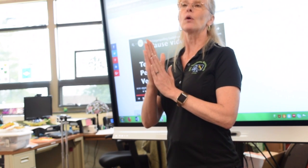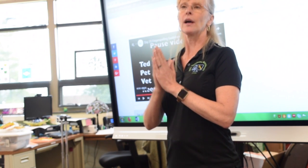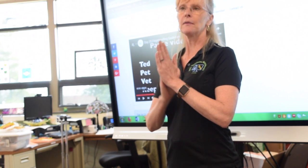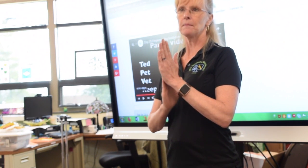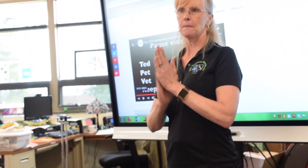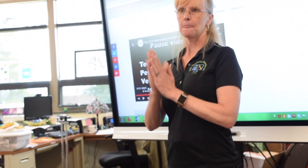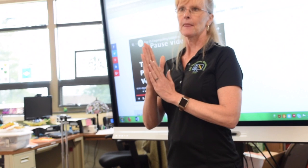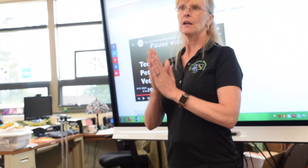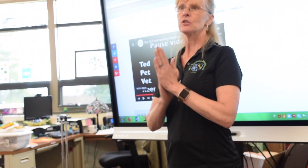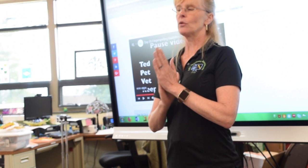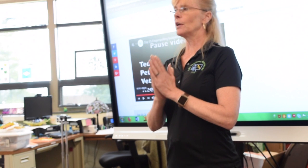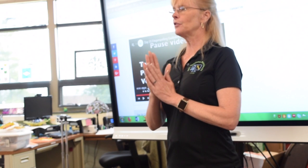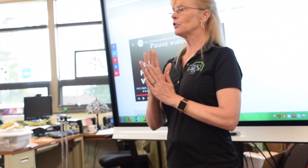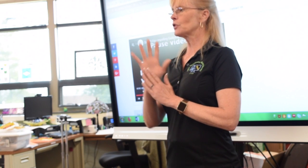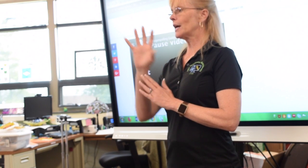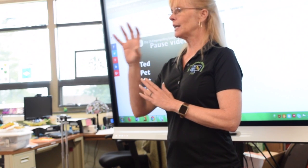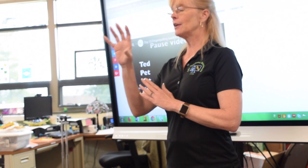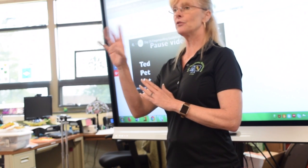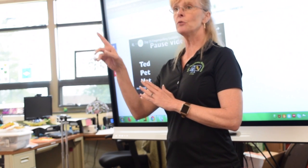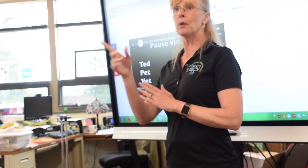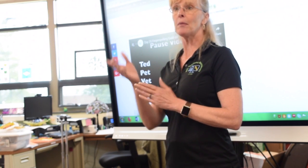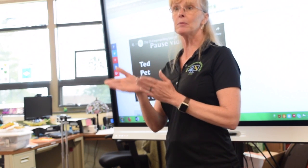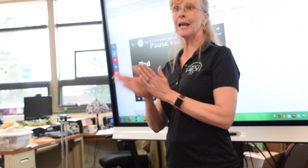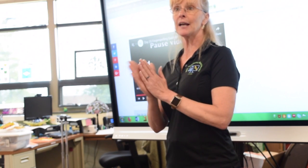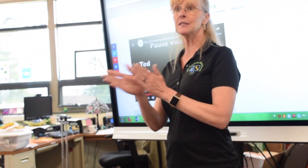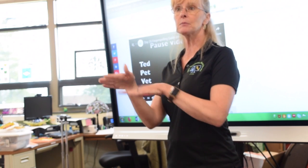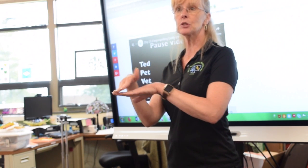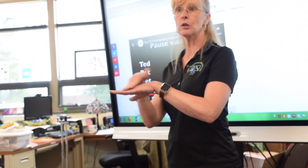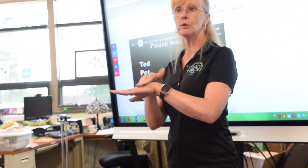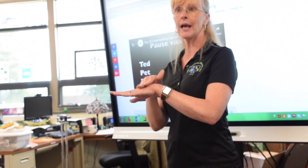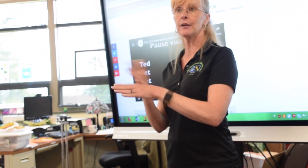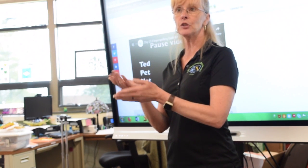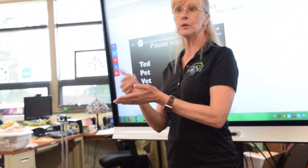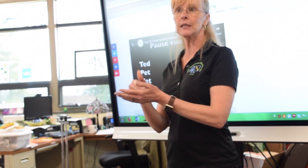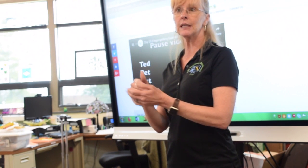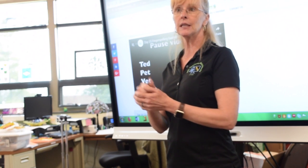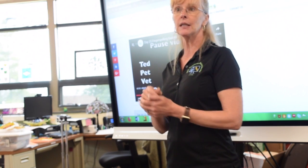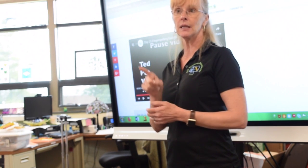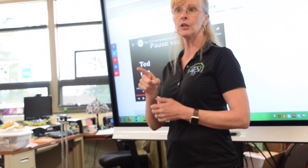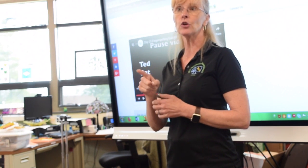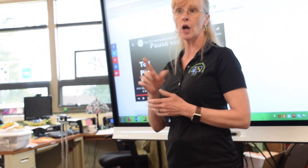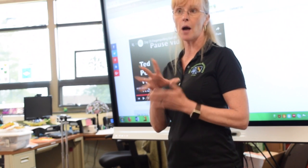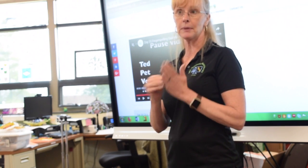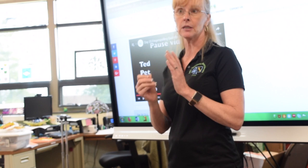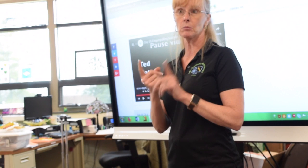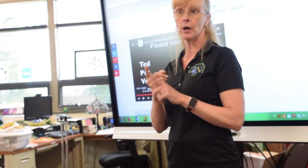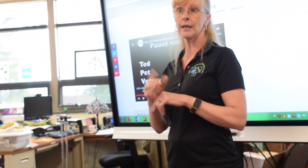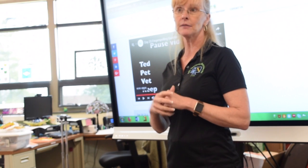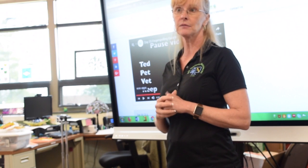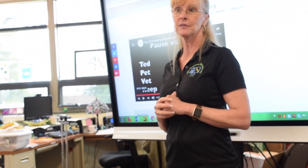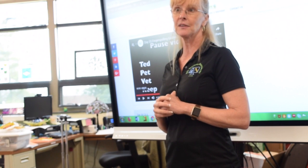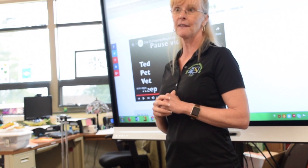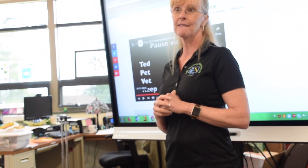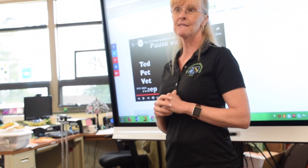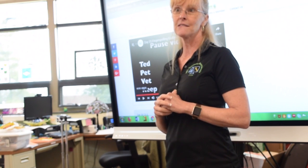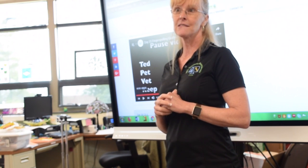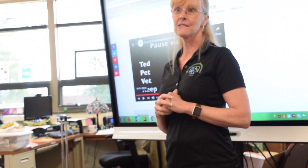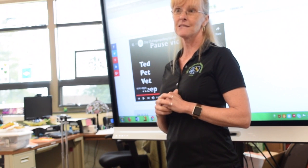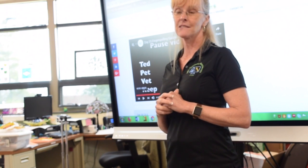Okay? So if you're if you probably ask them to slow down and do it again, and then you're copying them, right? Well, if